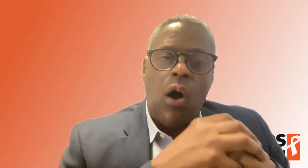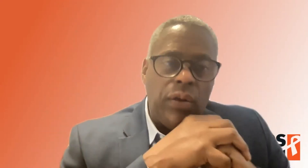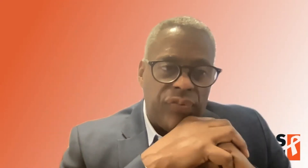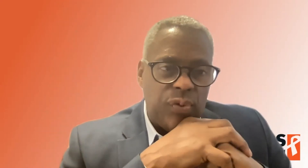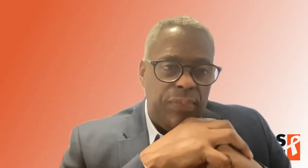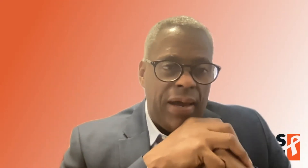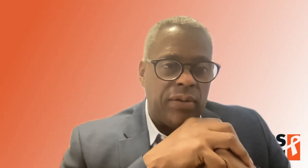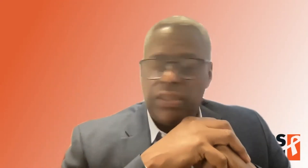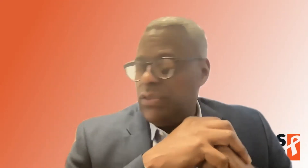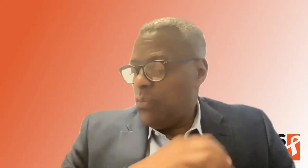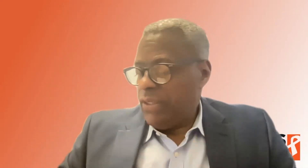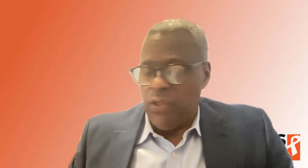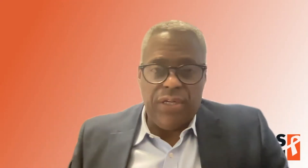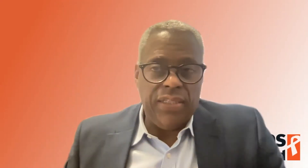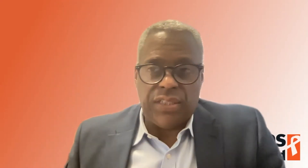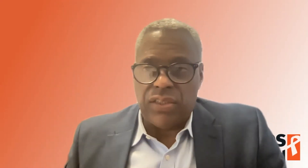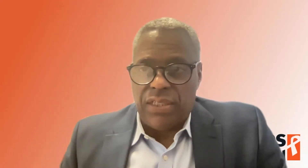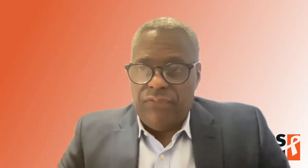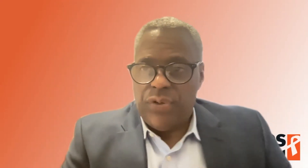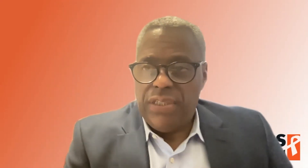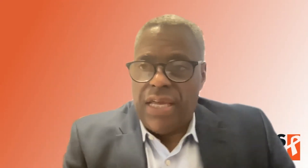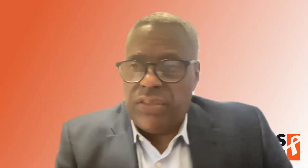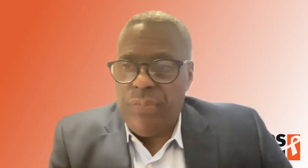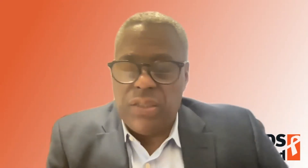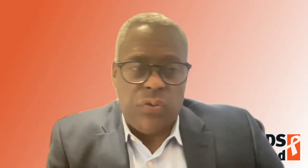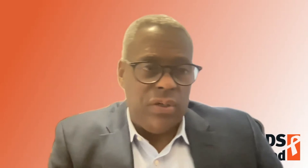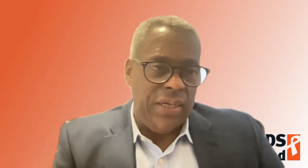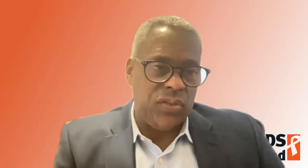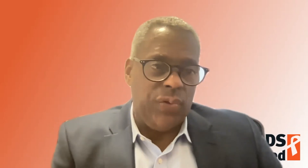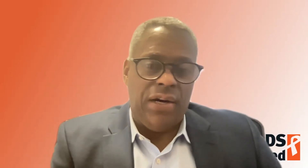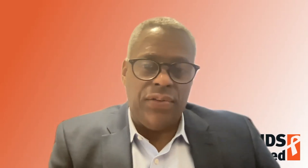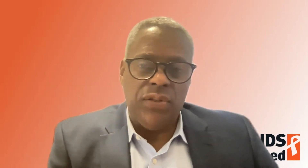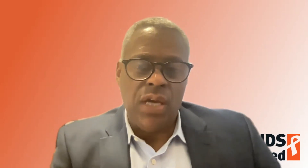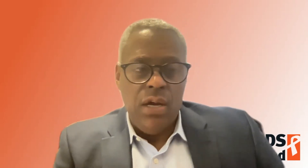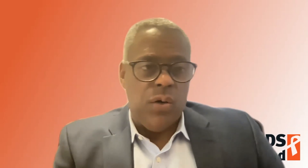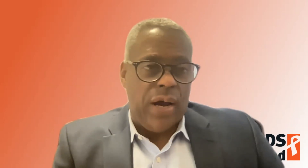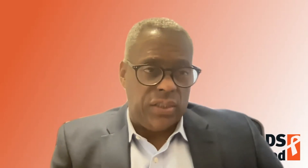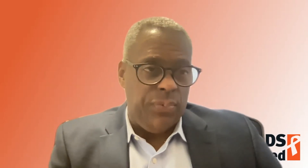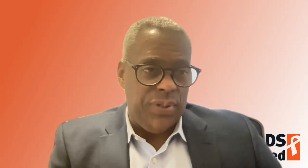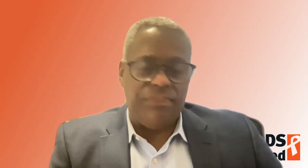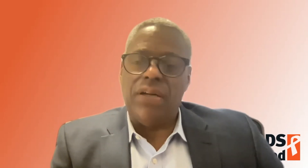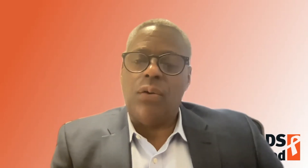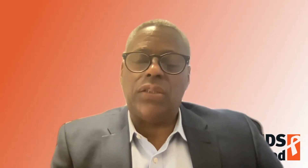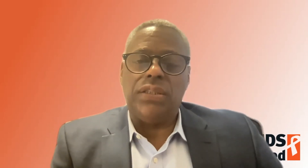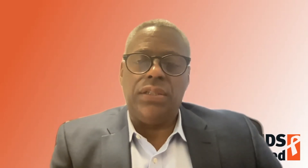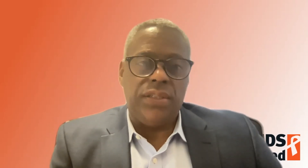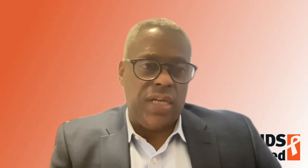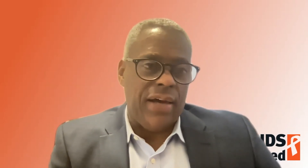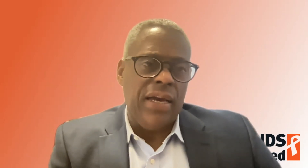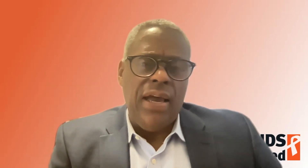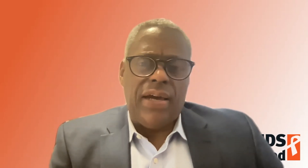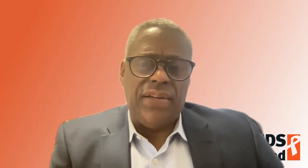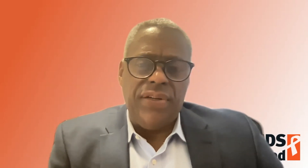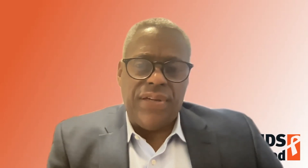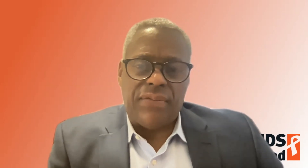collapse all three panels into one Q&A session, and for these last few minutes, we want to make sure we honor those who actually put their questions into the